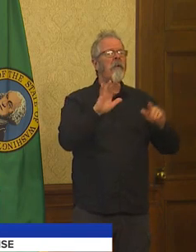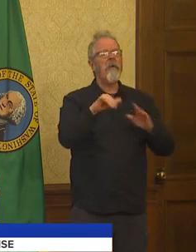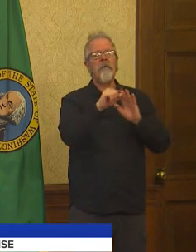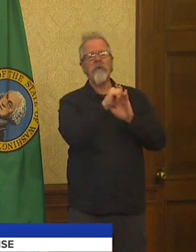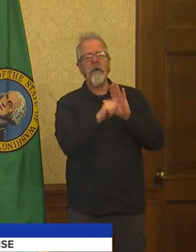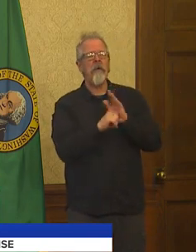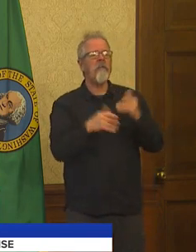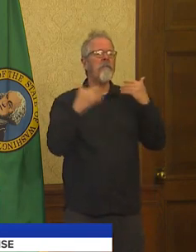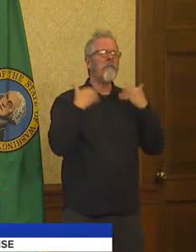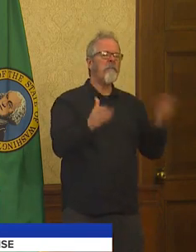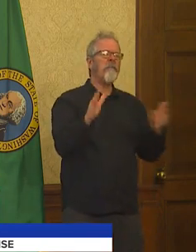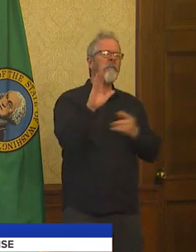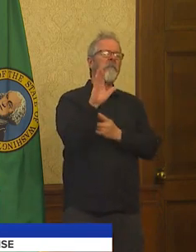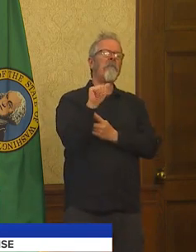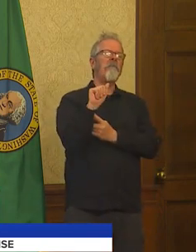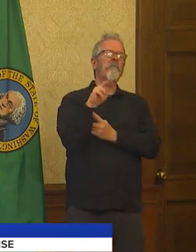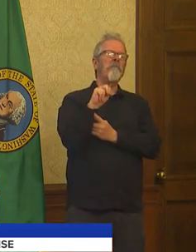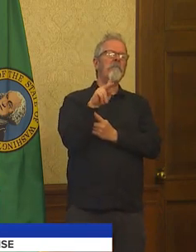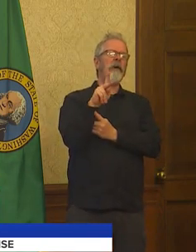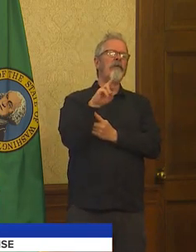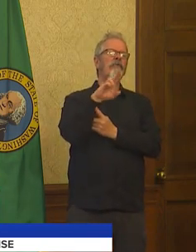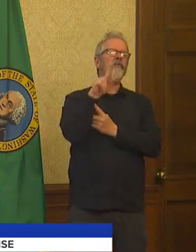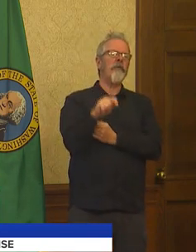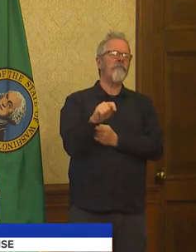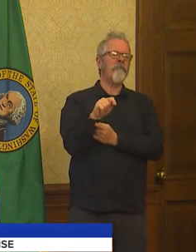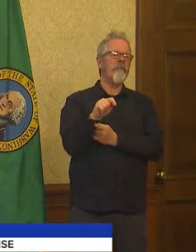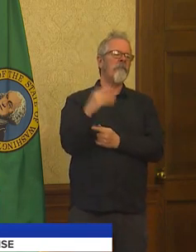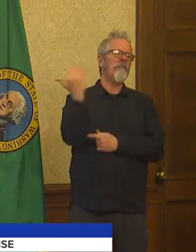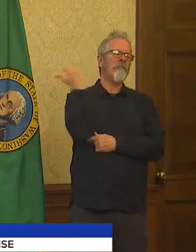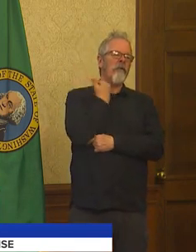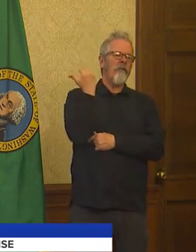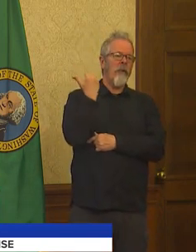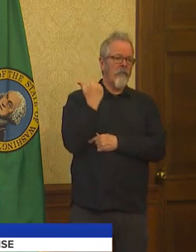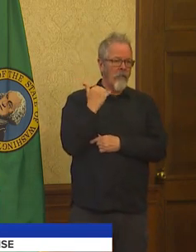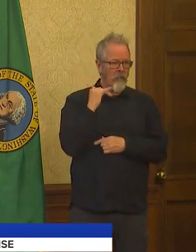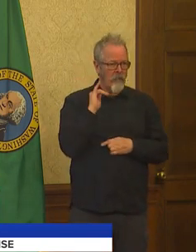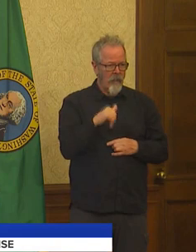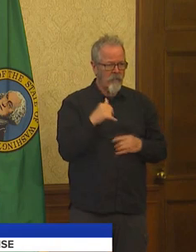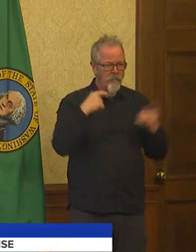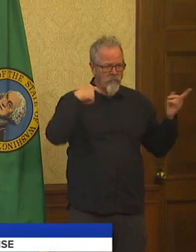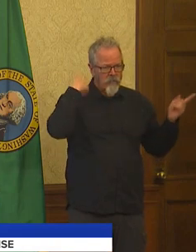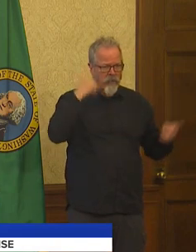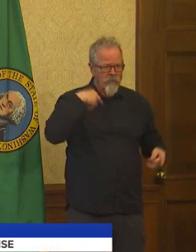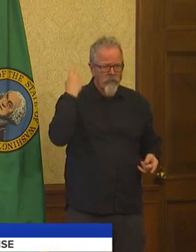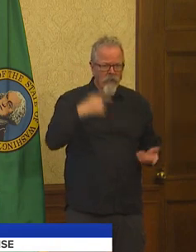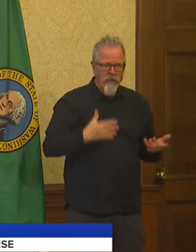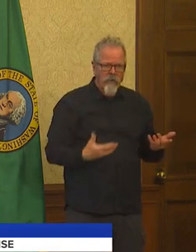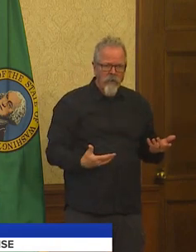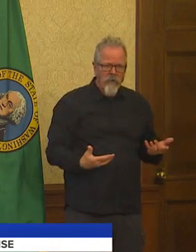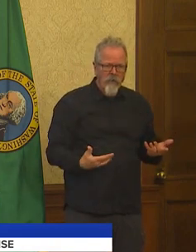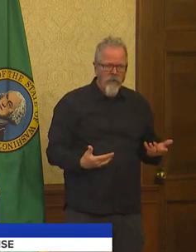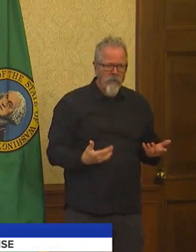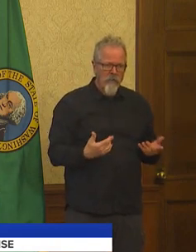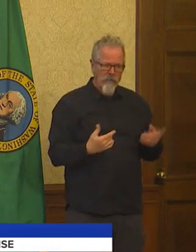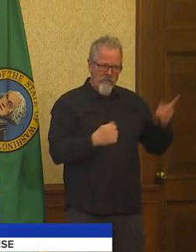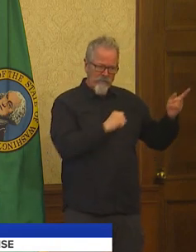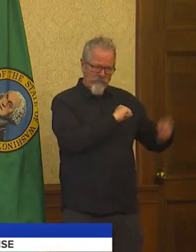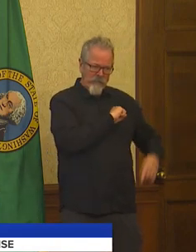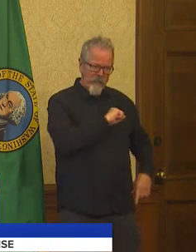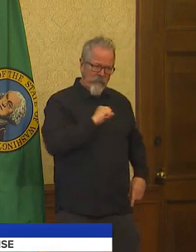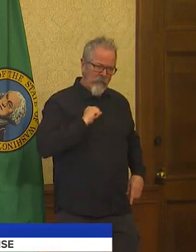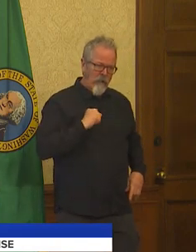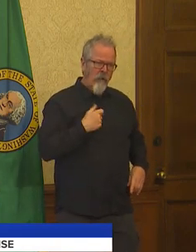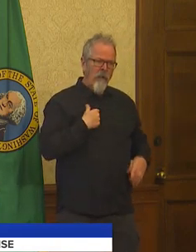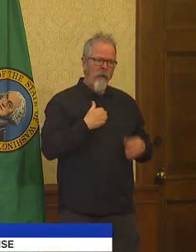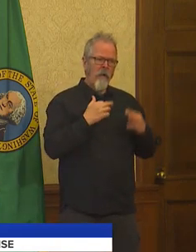we are hopeful that the Congress will come through. We've had a diligent delegation for us in Washington working on this issue, and I hope that